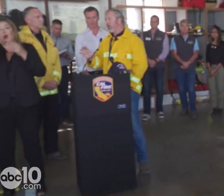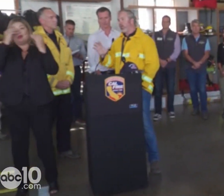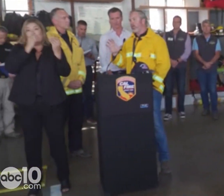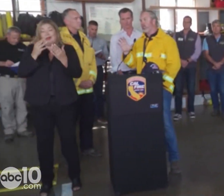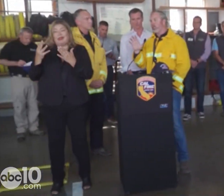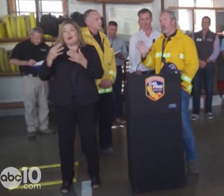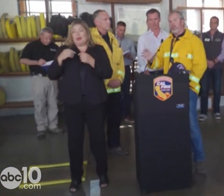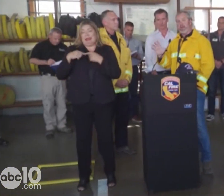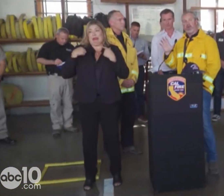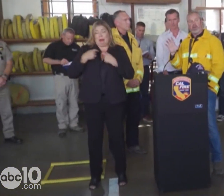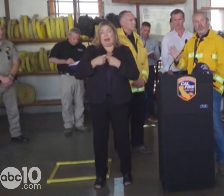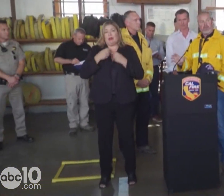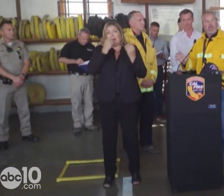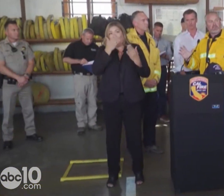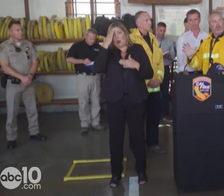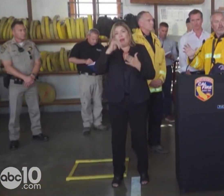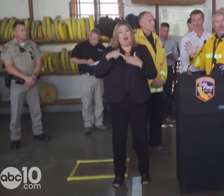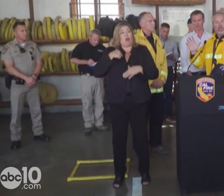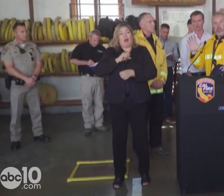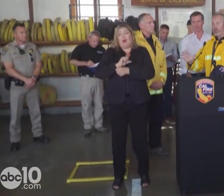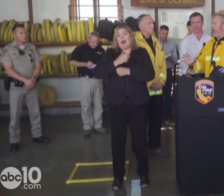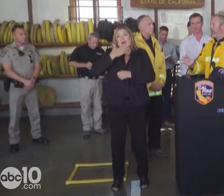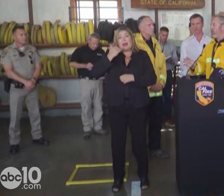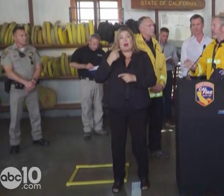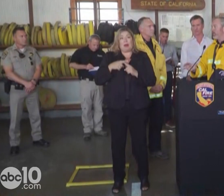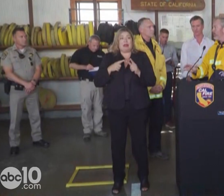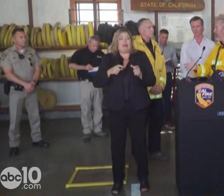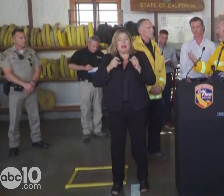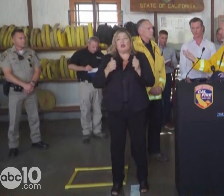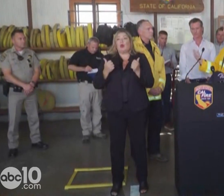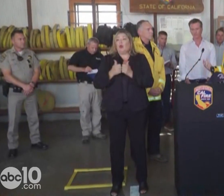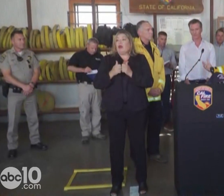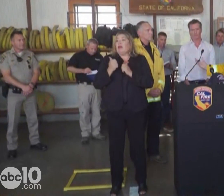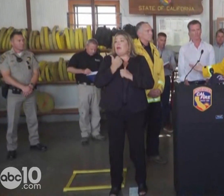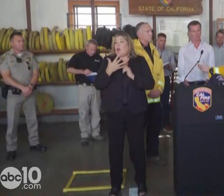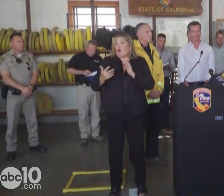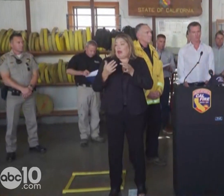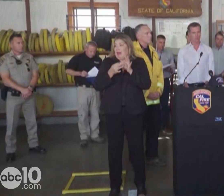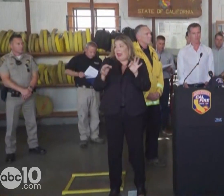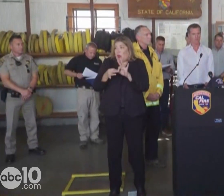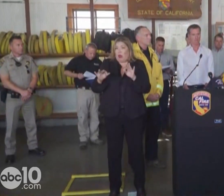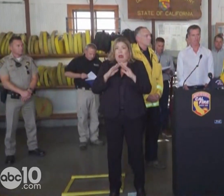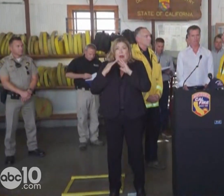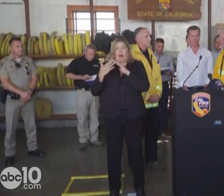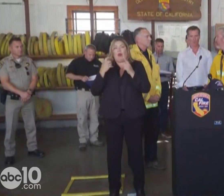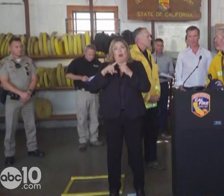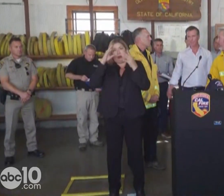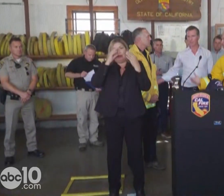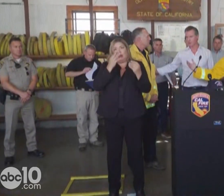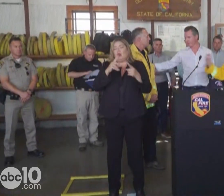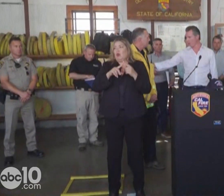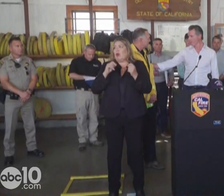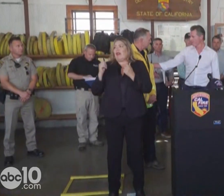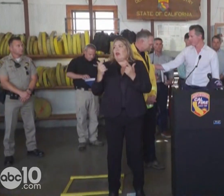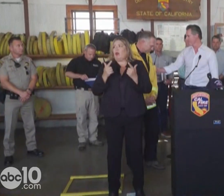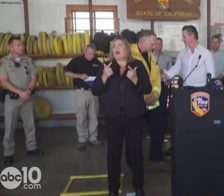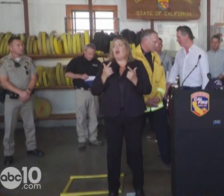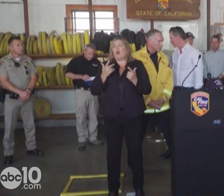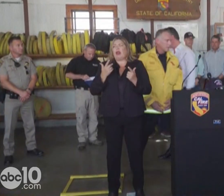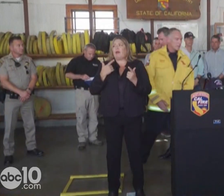anybody. We're working better and faster with multilingual community, and that's one of the things we wanted to relay to everybody. Thank